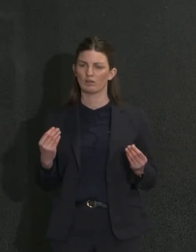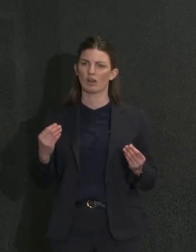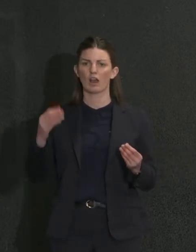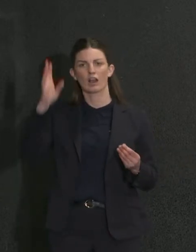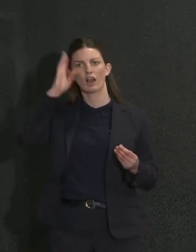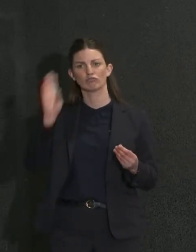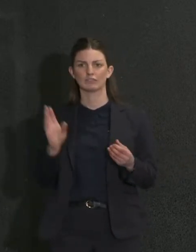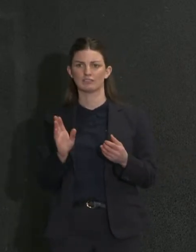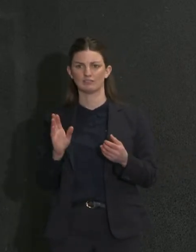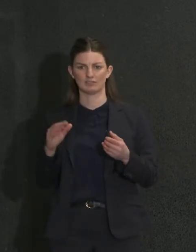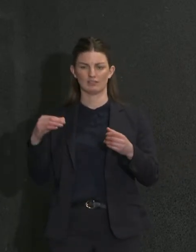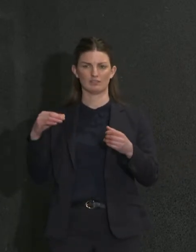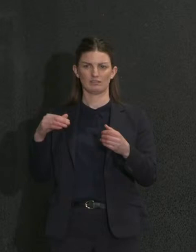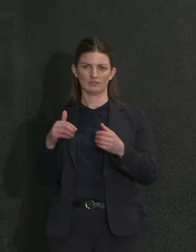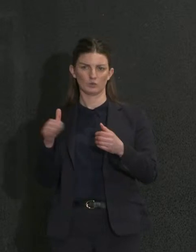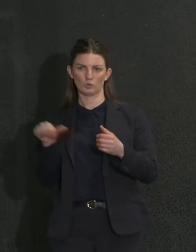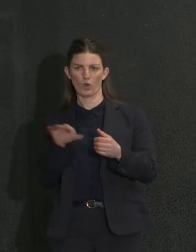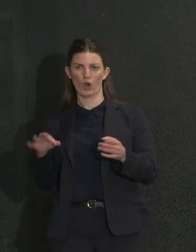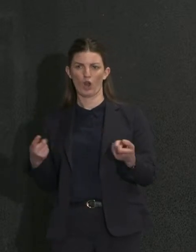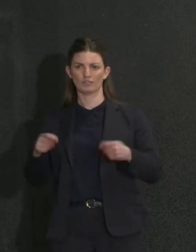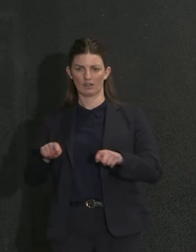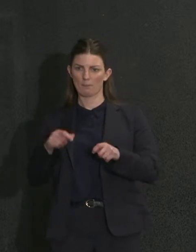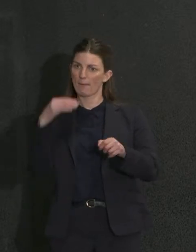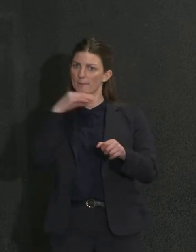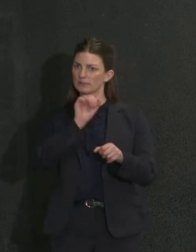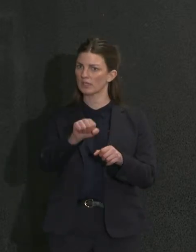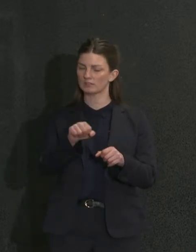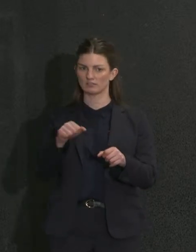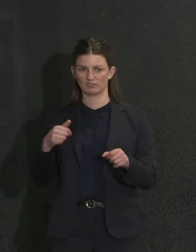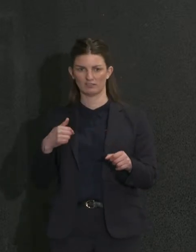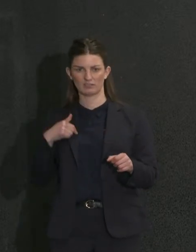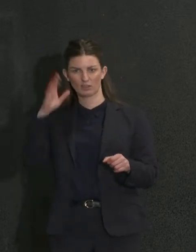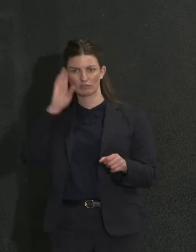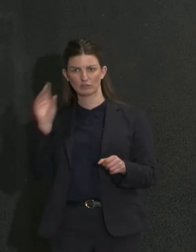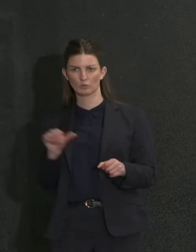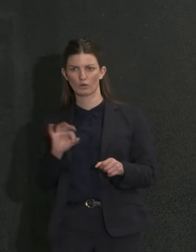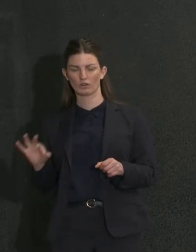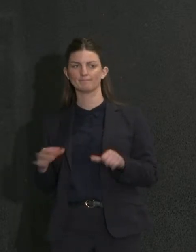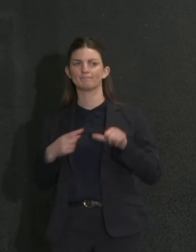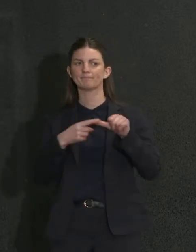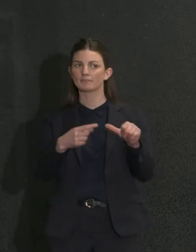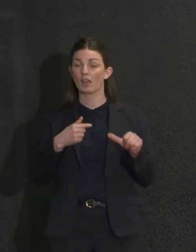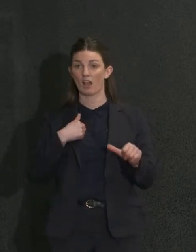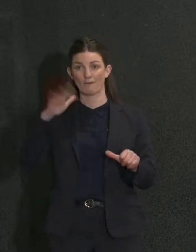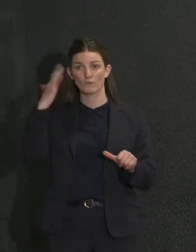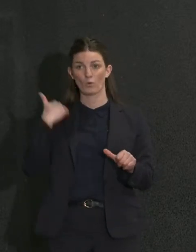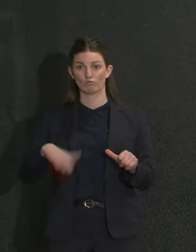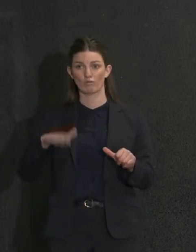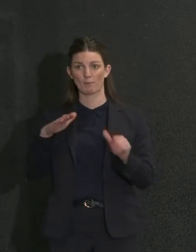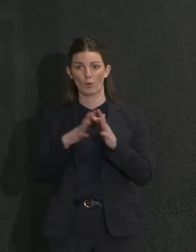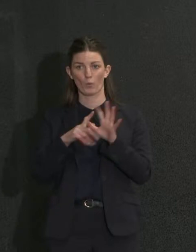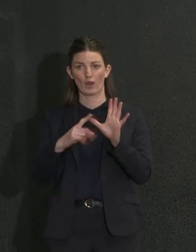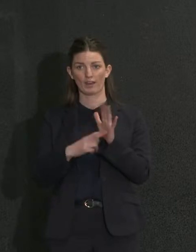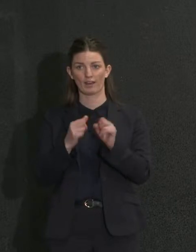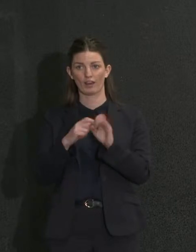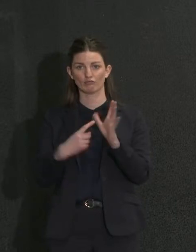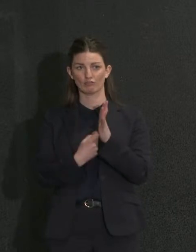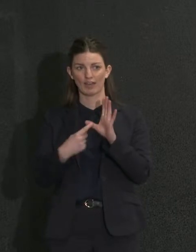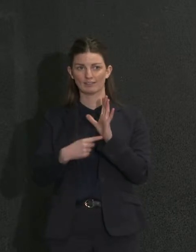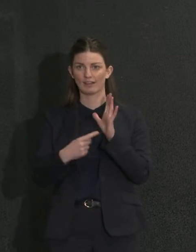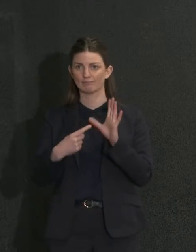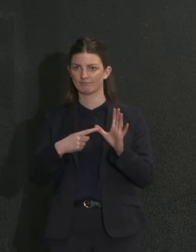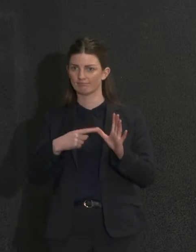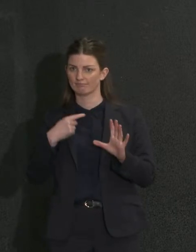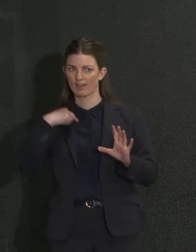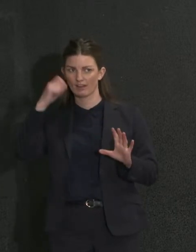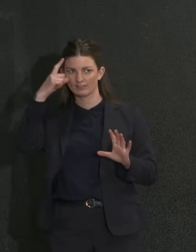separate to the Wang issue. And look, we apologise. We try and get the best information out as quickly as we can. Nothing's perfect.